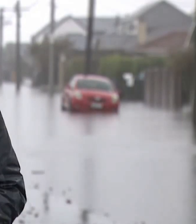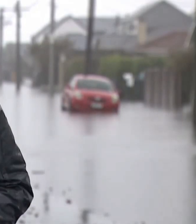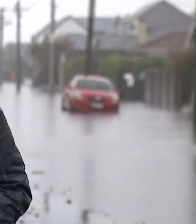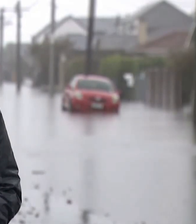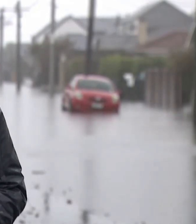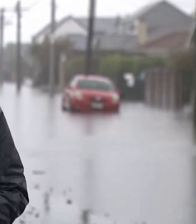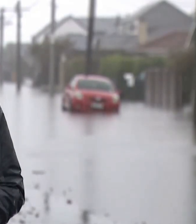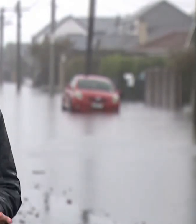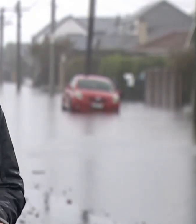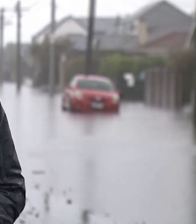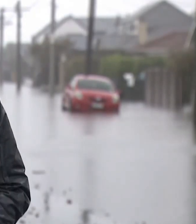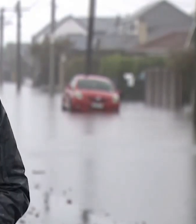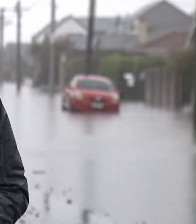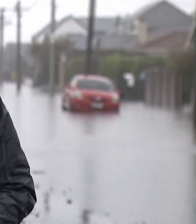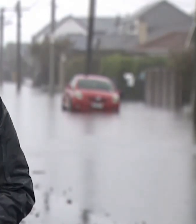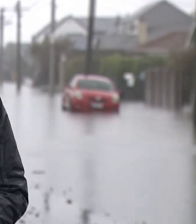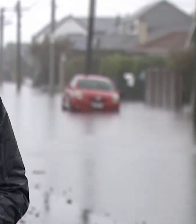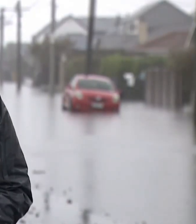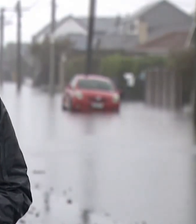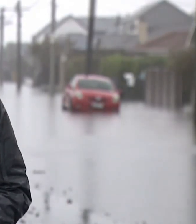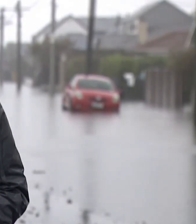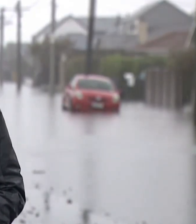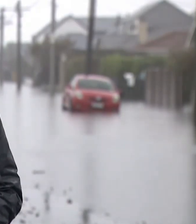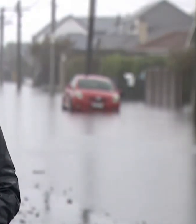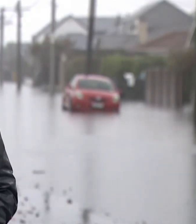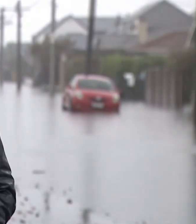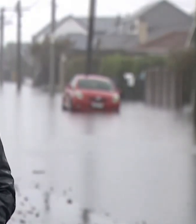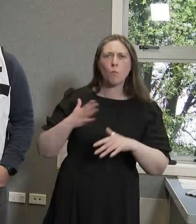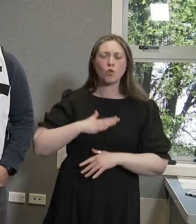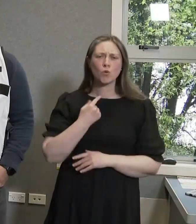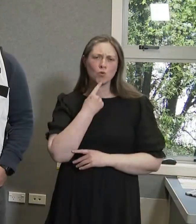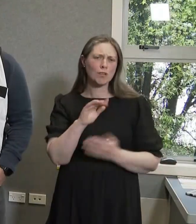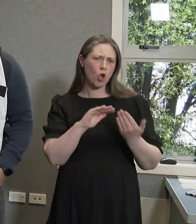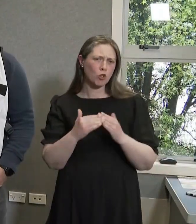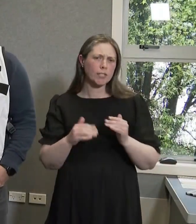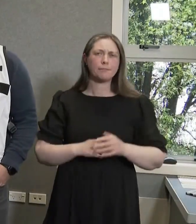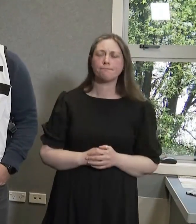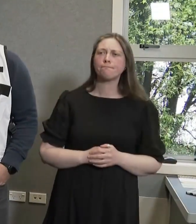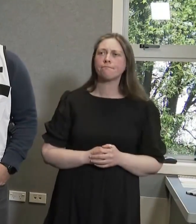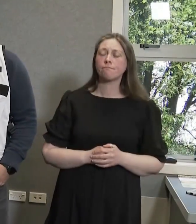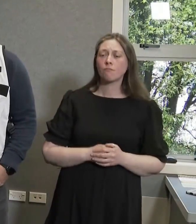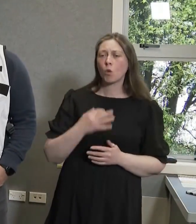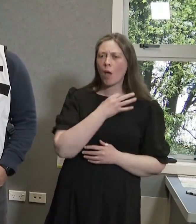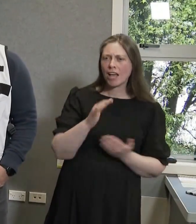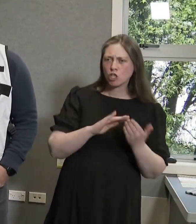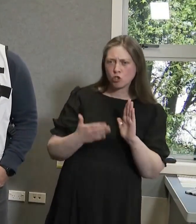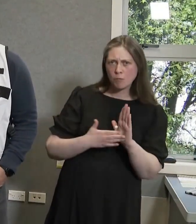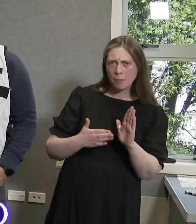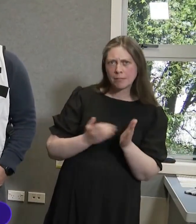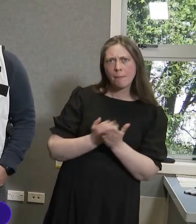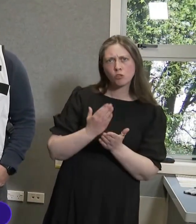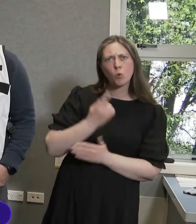long ago, I spoke with Civil Defence Group Controller Matt Alley. Look, we're just asking members of the community to stay